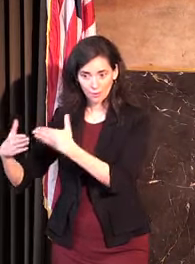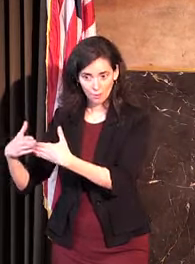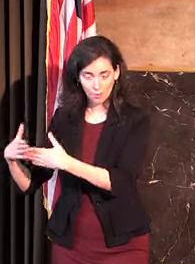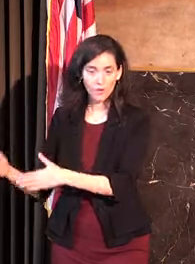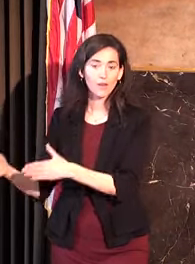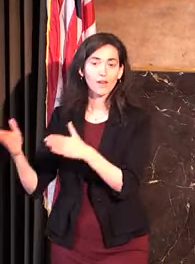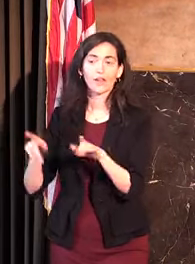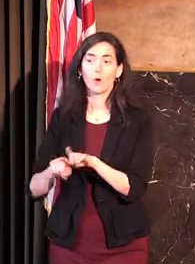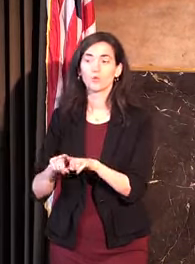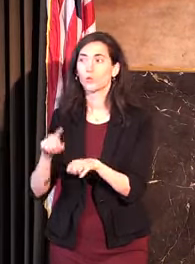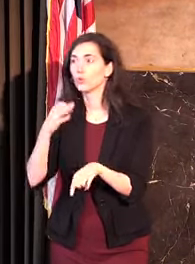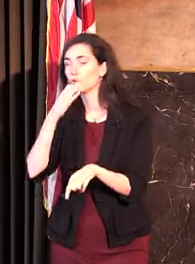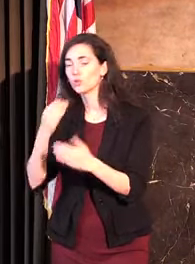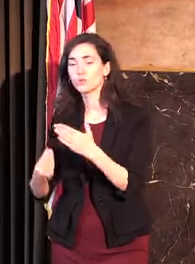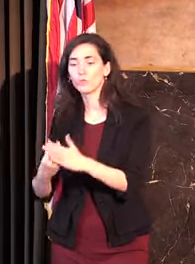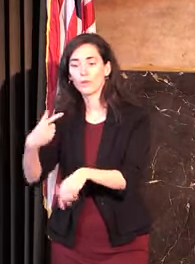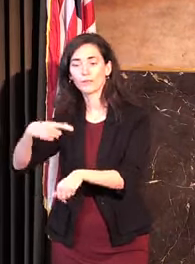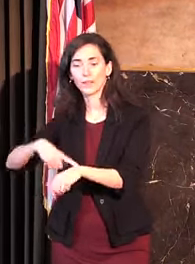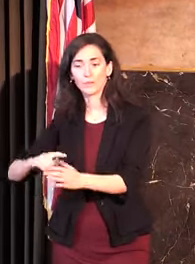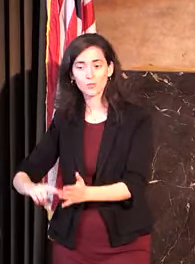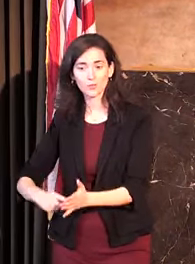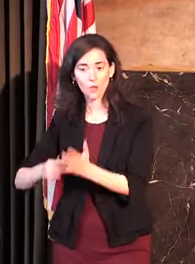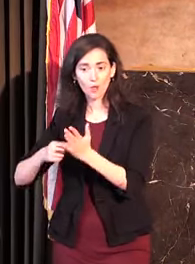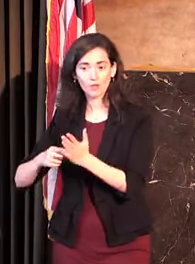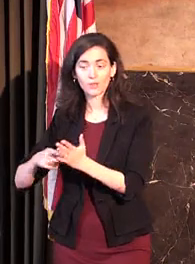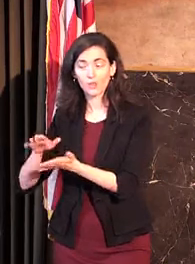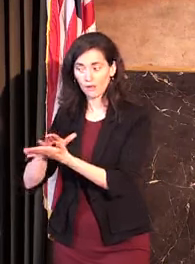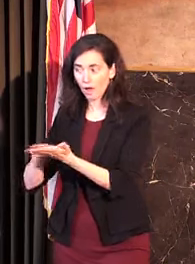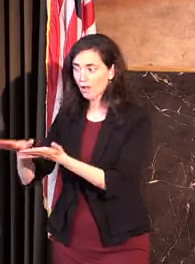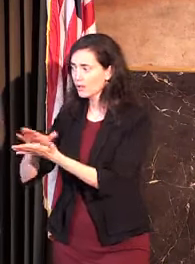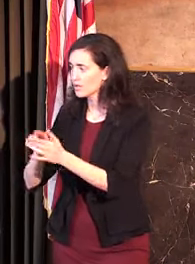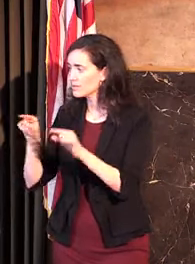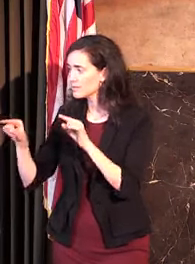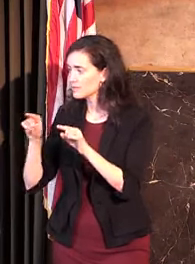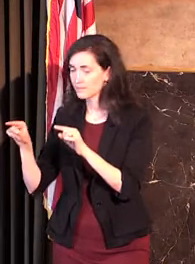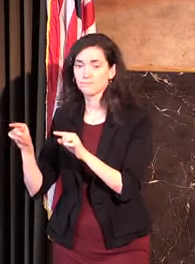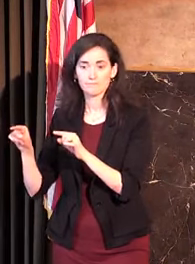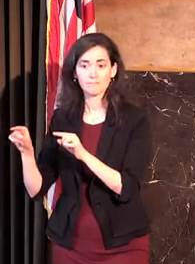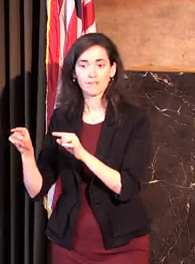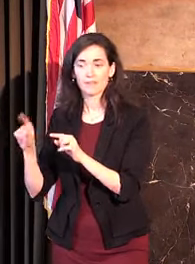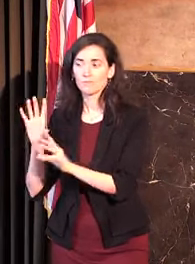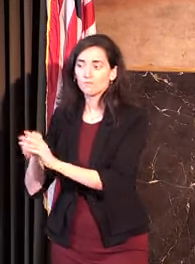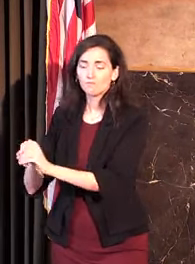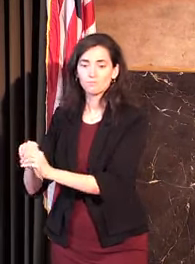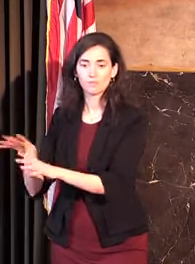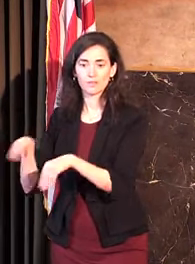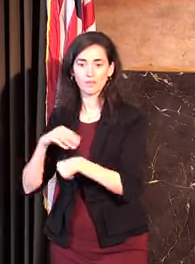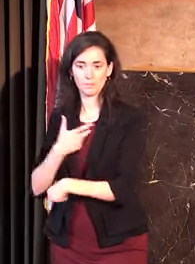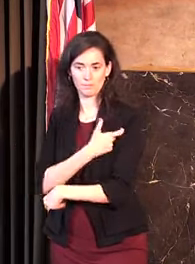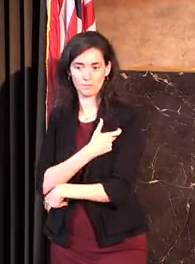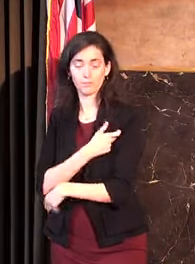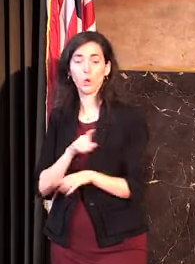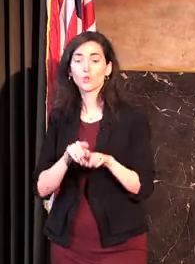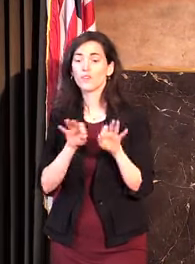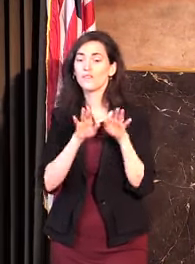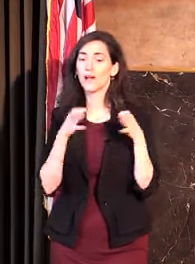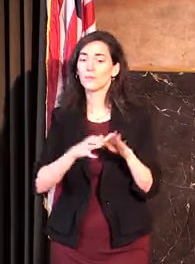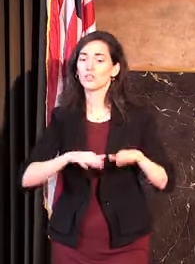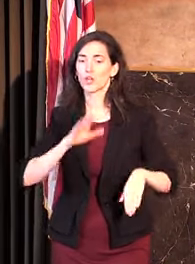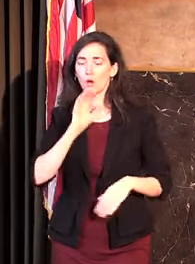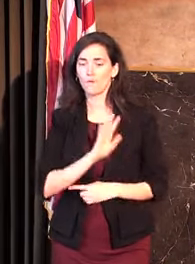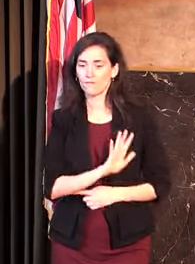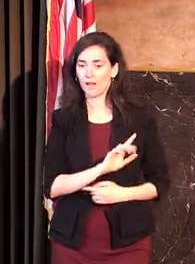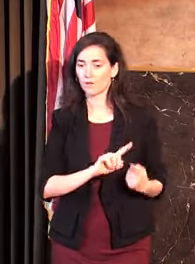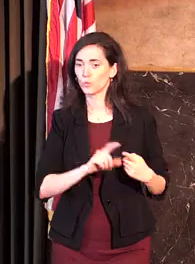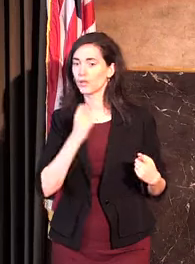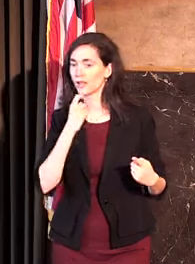also for the spring semester that is right around the corner. The families of children age 5 to 11 are also eligible for